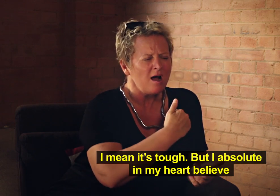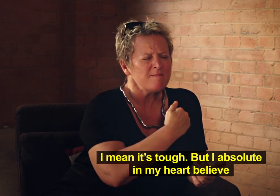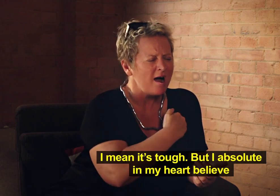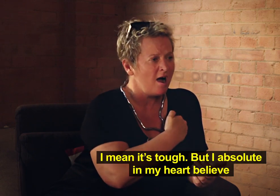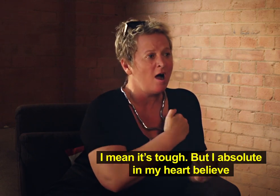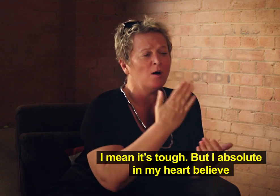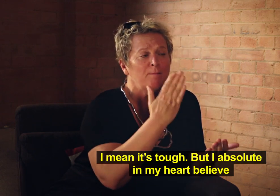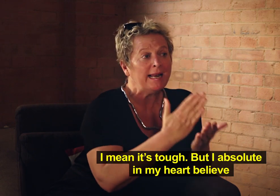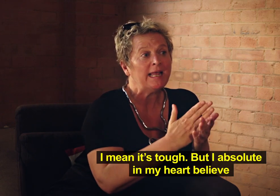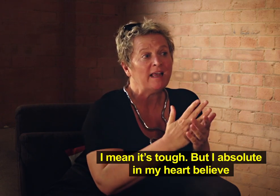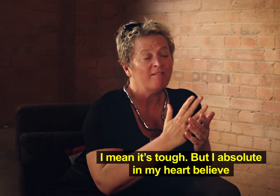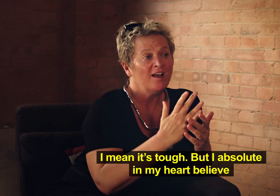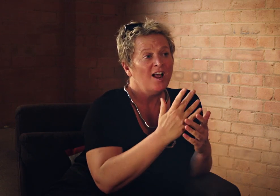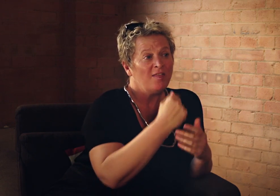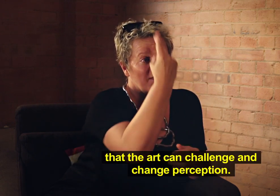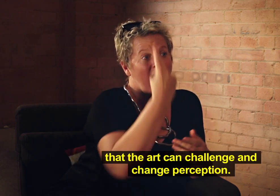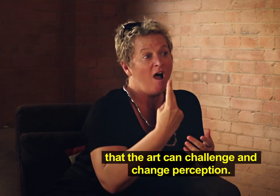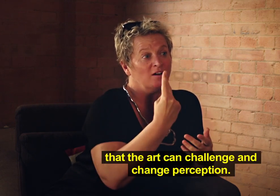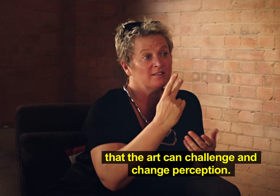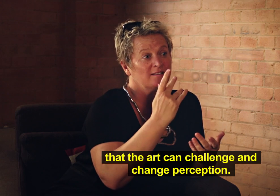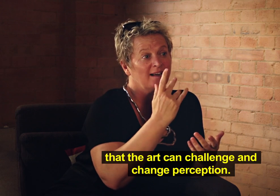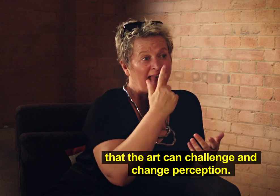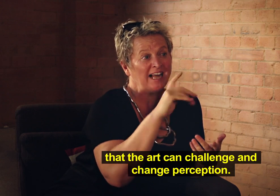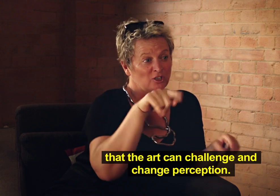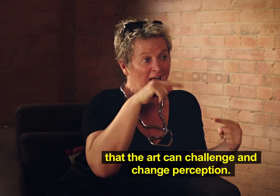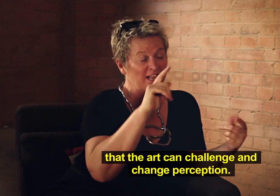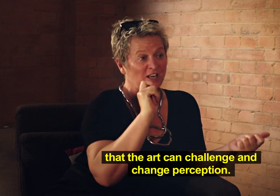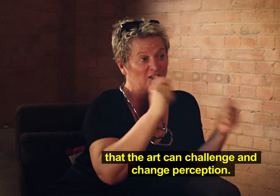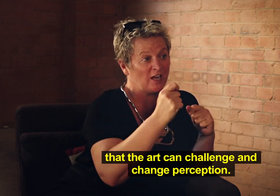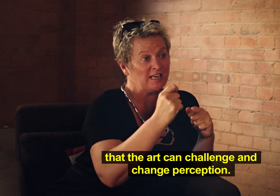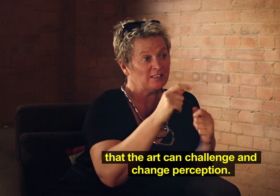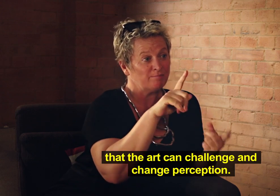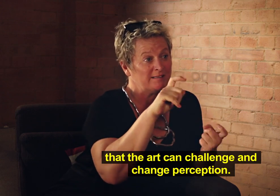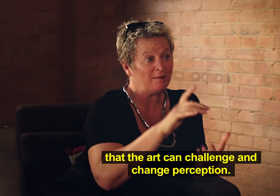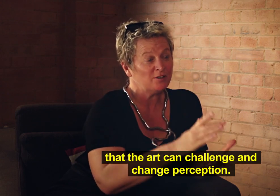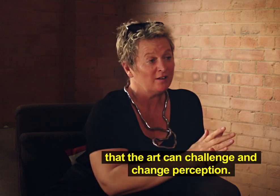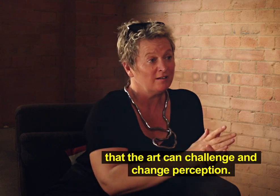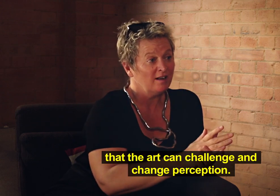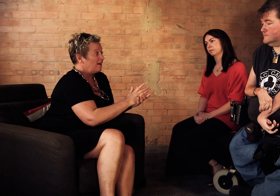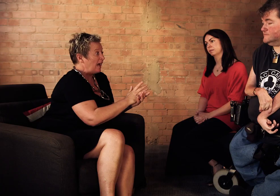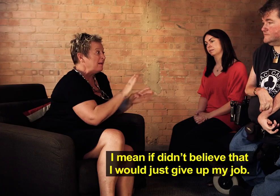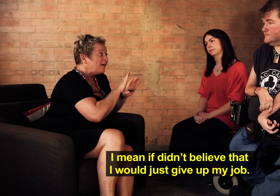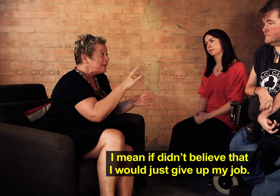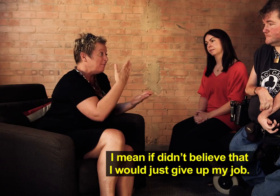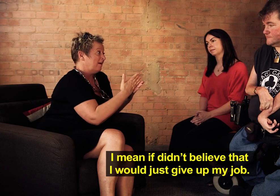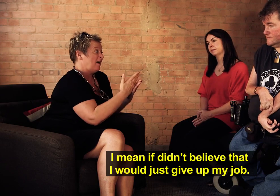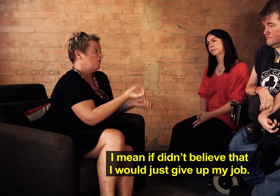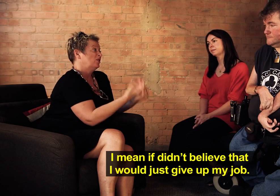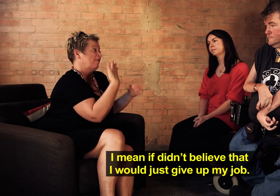absolutely, in my heart, believe that the art can challenge and change perception. I mean, if I didn't believe that, I would just give